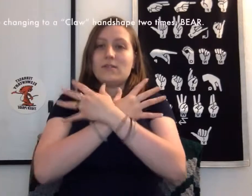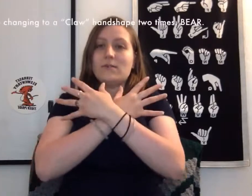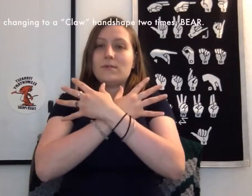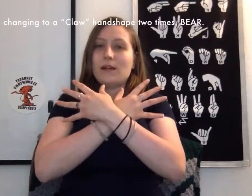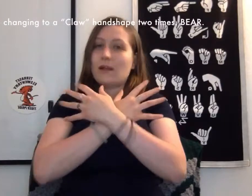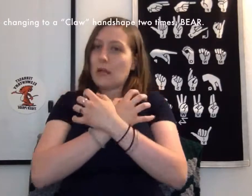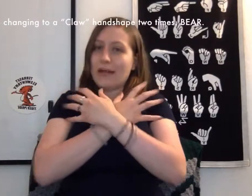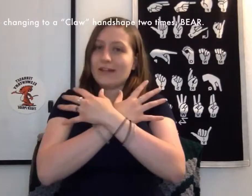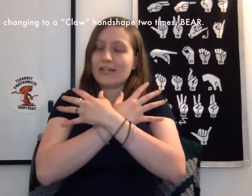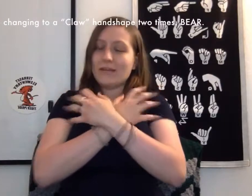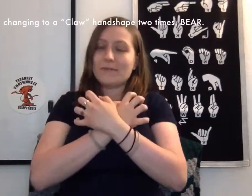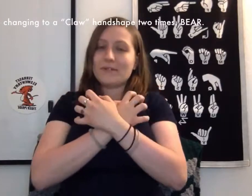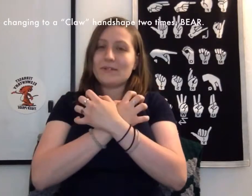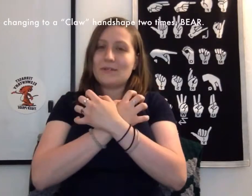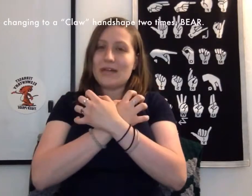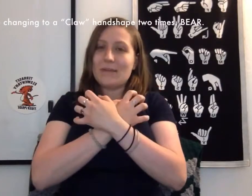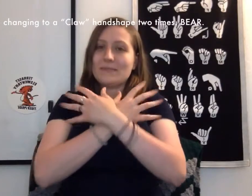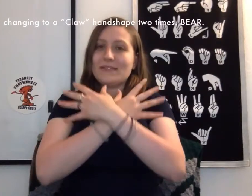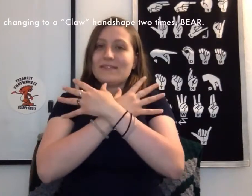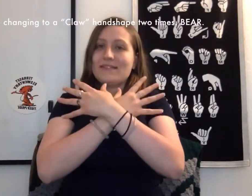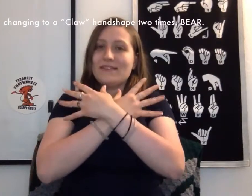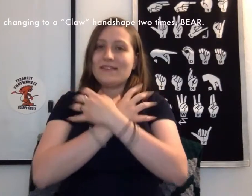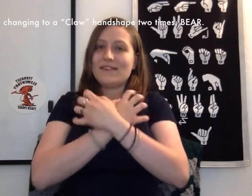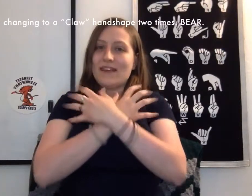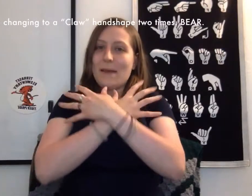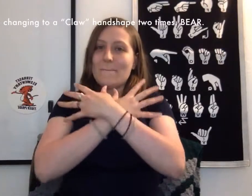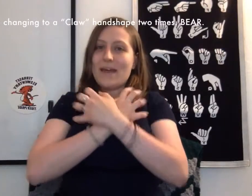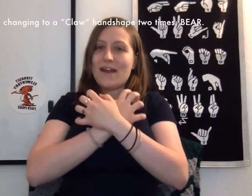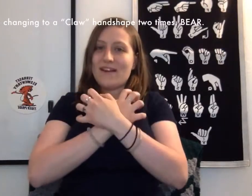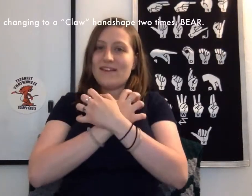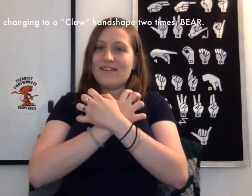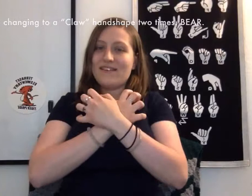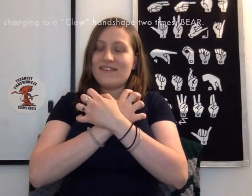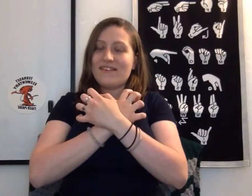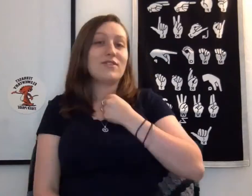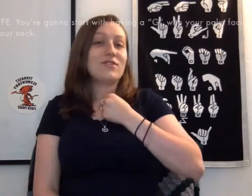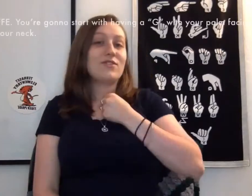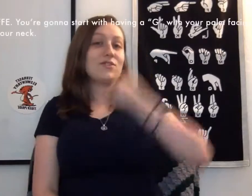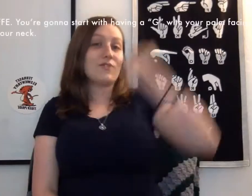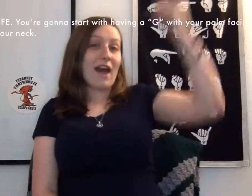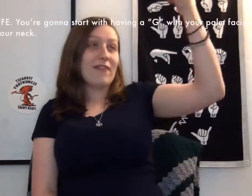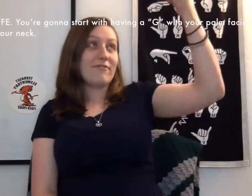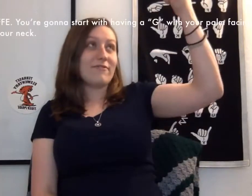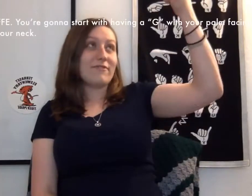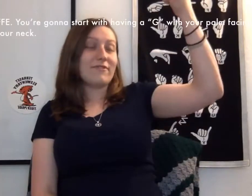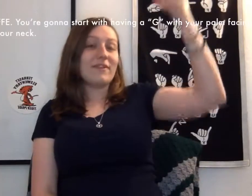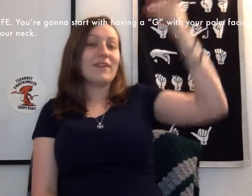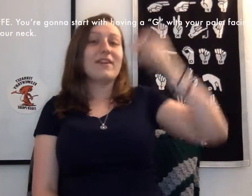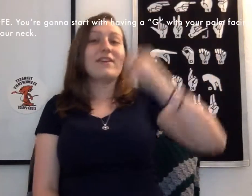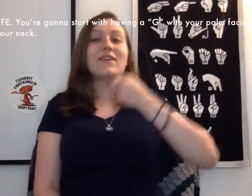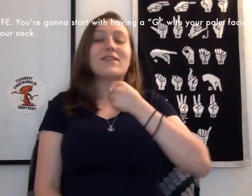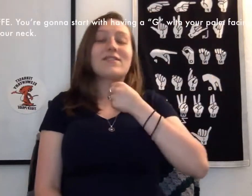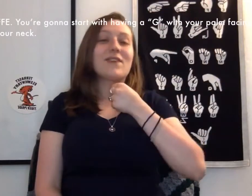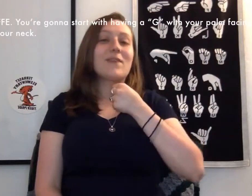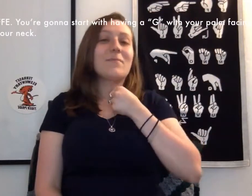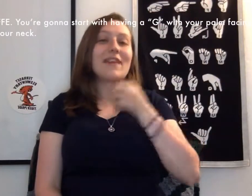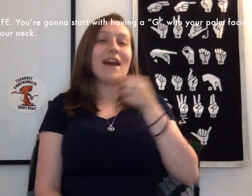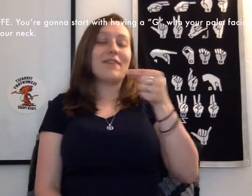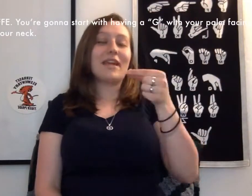a claw hand shape 2 times. Bear. Giraffe, you're going to start with having a